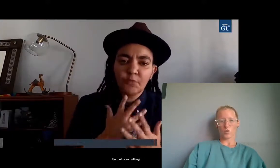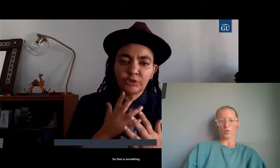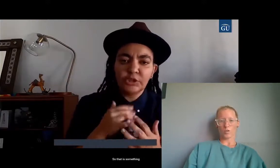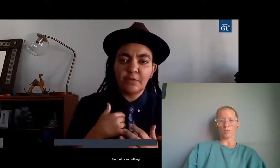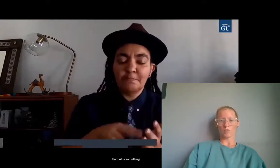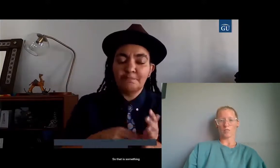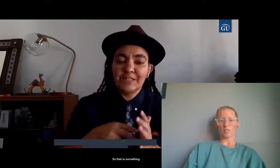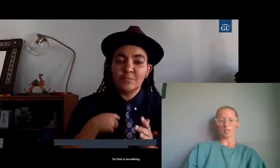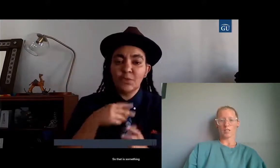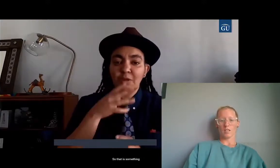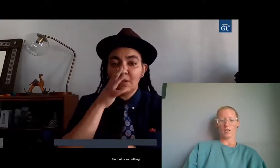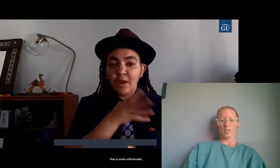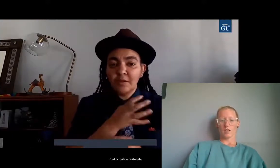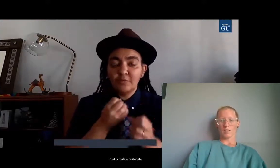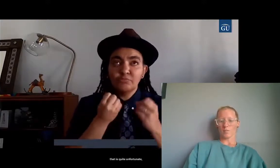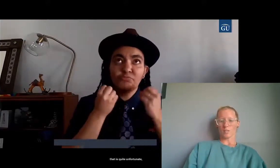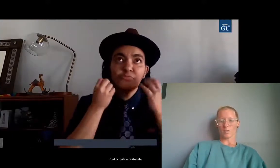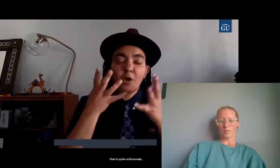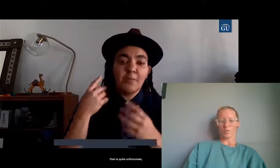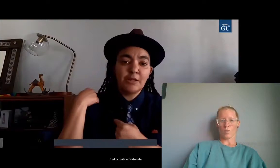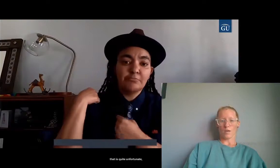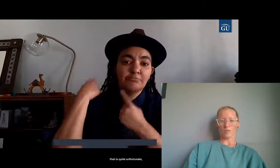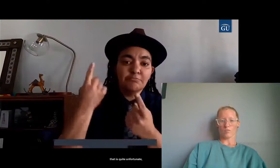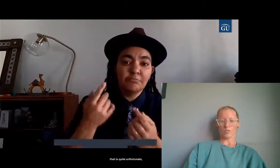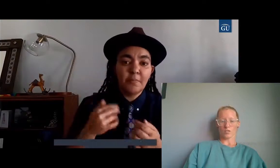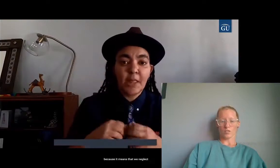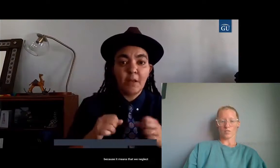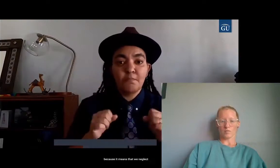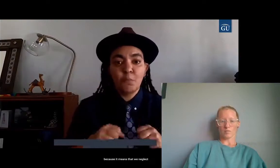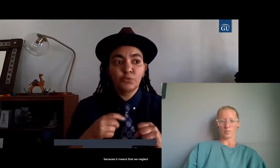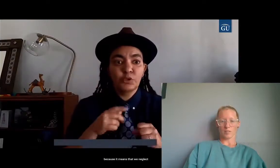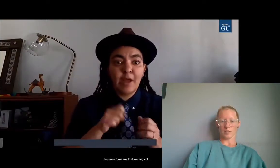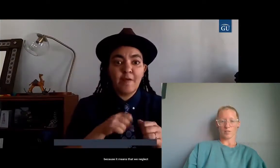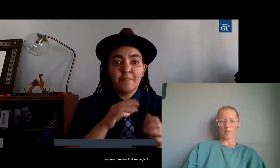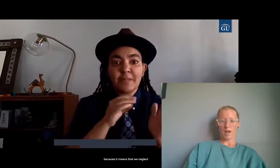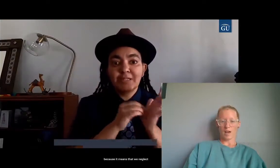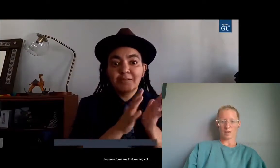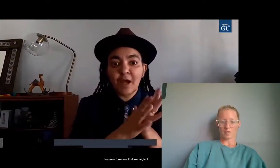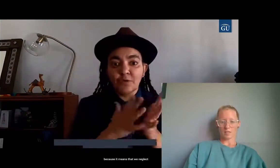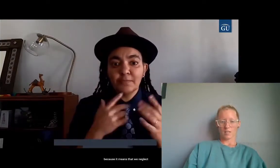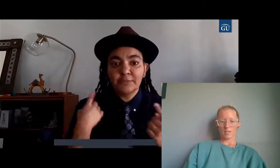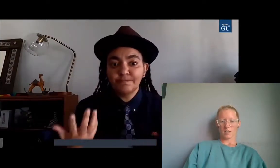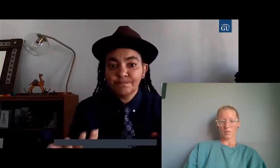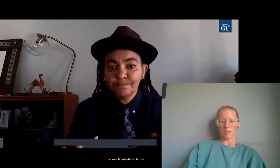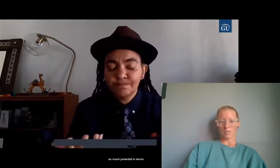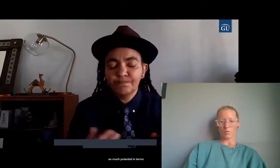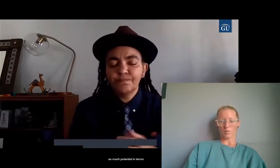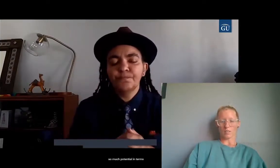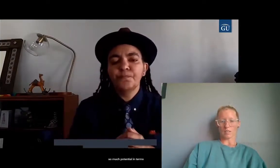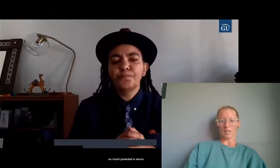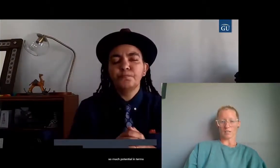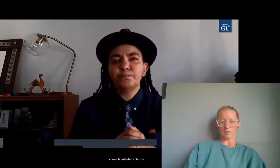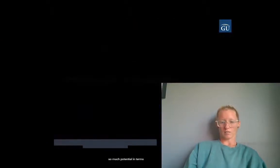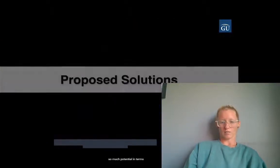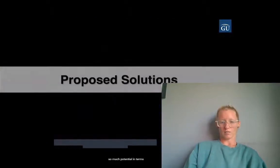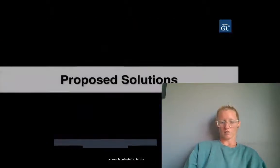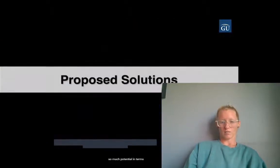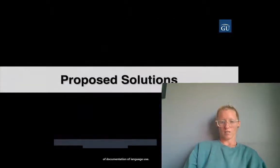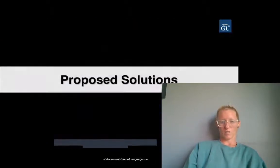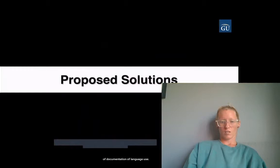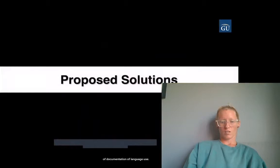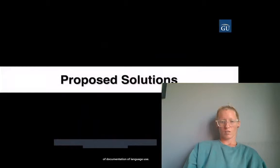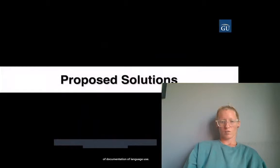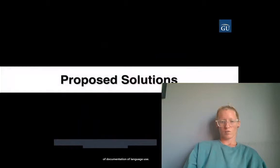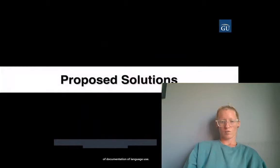But most important is really something that's quite unfortunate. Because of the past, that means that we were neglected.